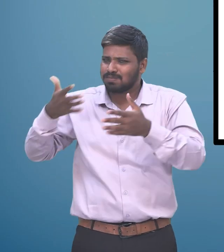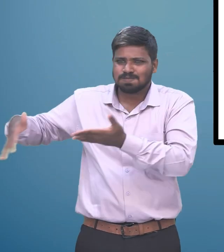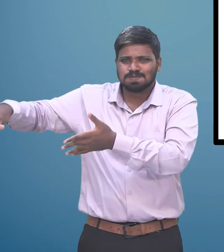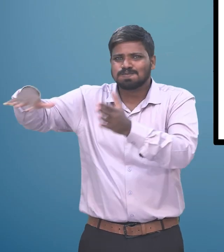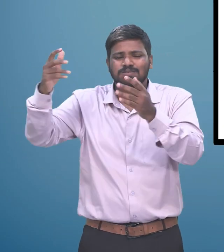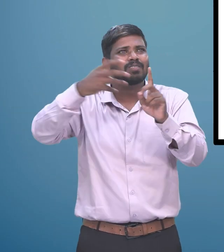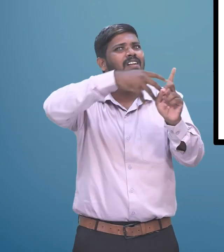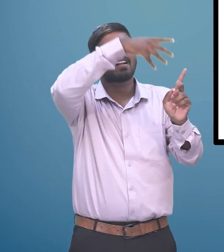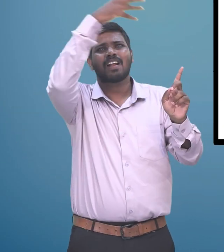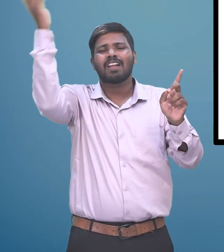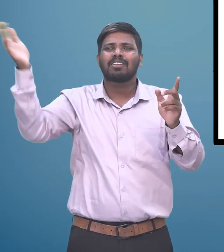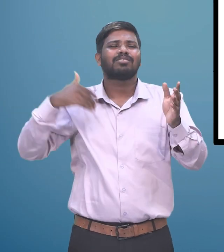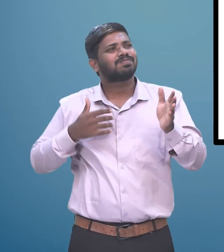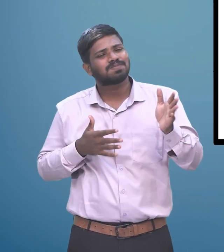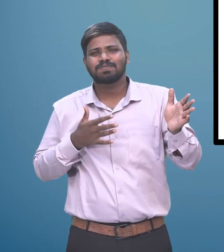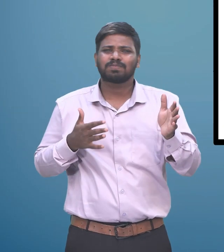many different types of dresses and food.